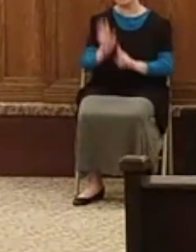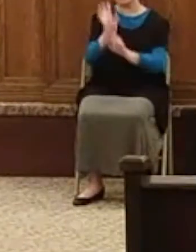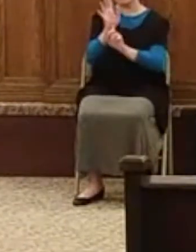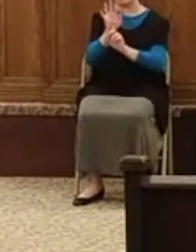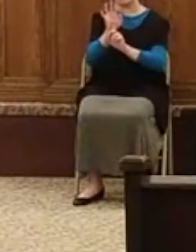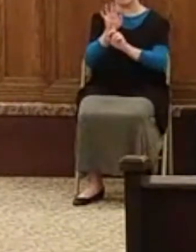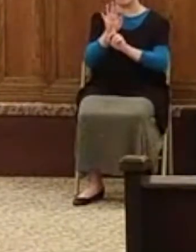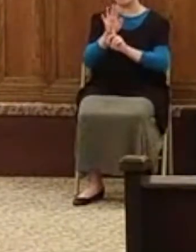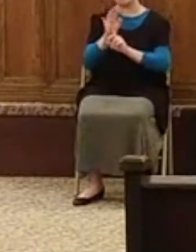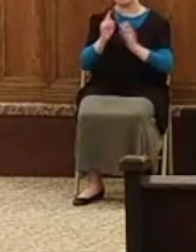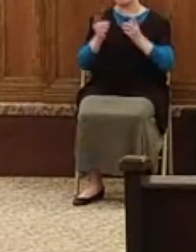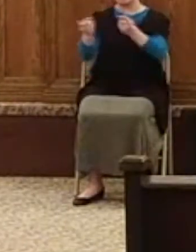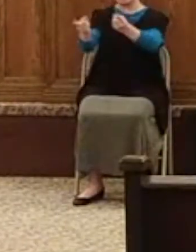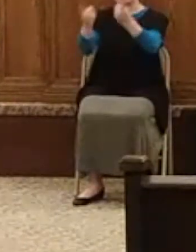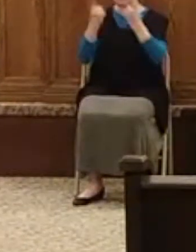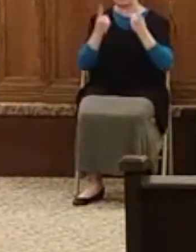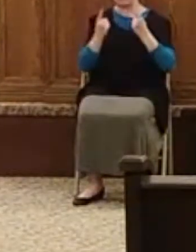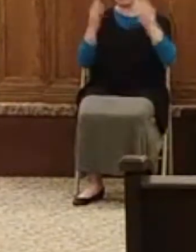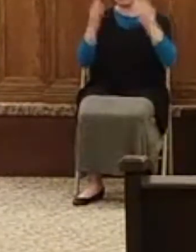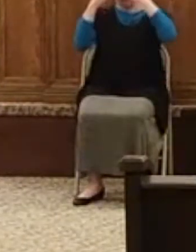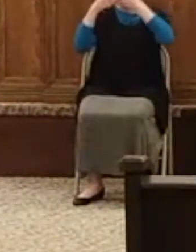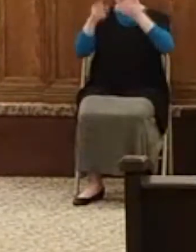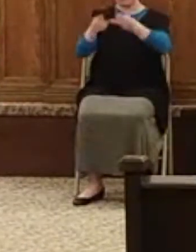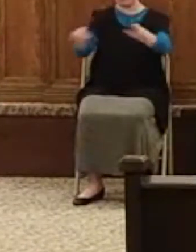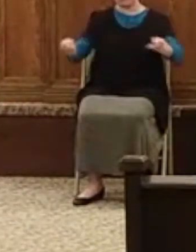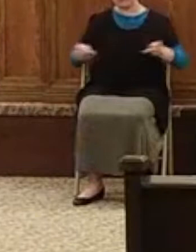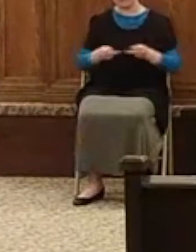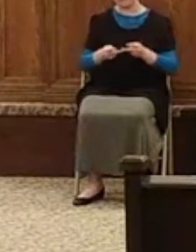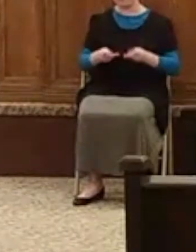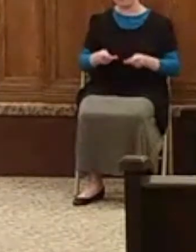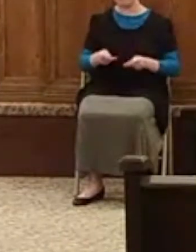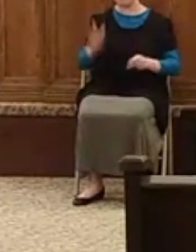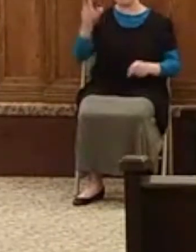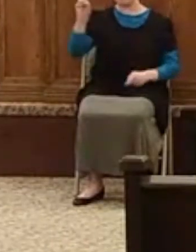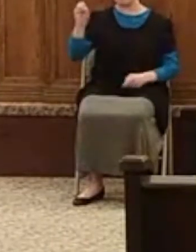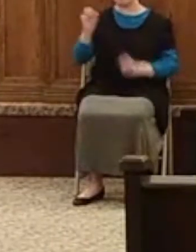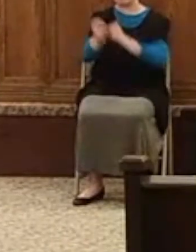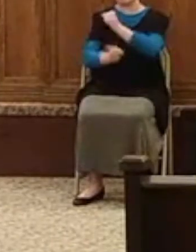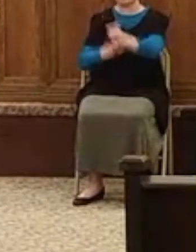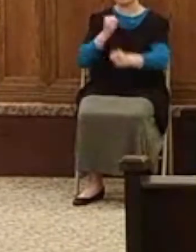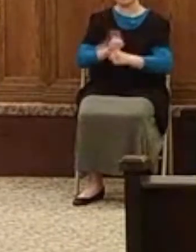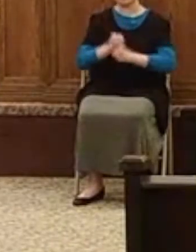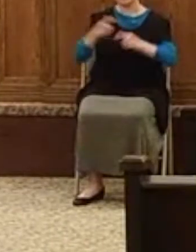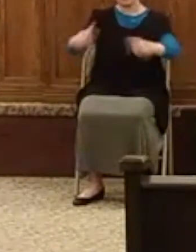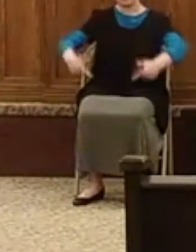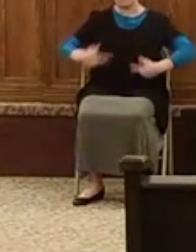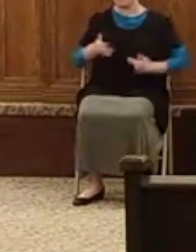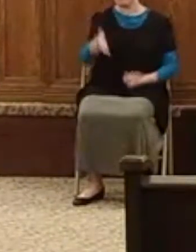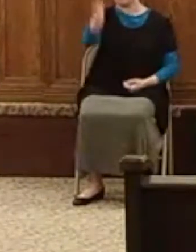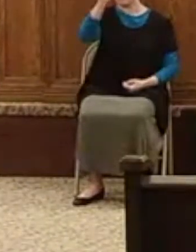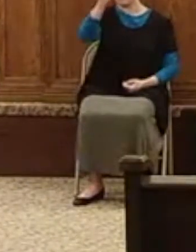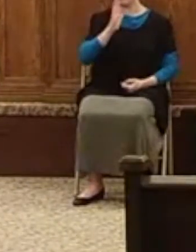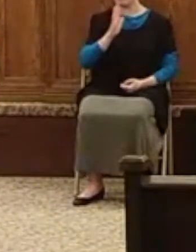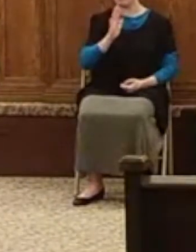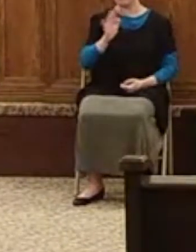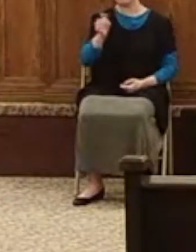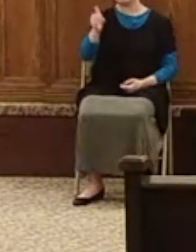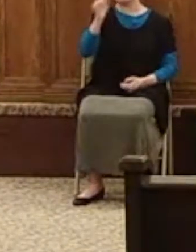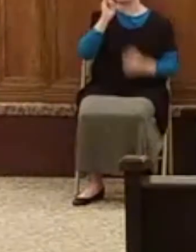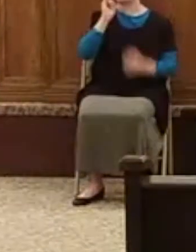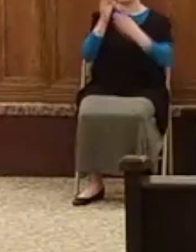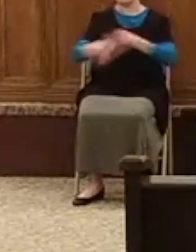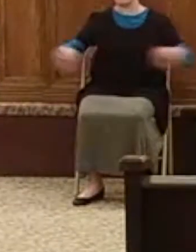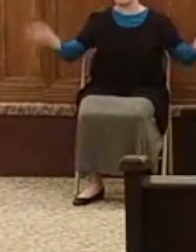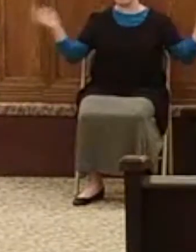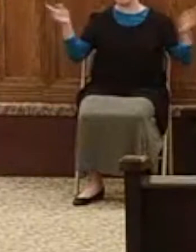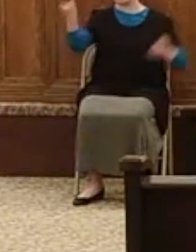was a candle that showed up in a dark place, and for 30 years I've been for God alcohol free. You